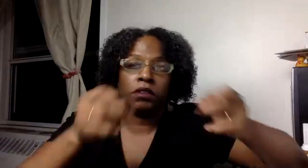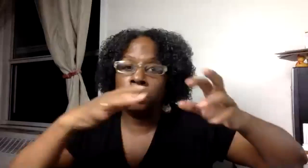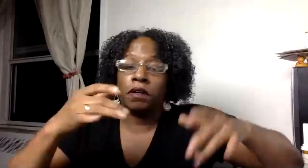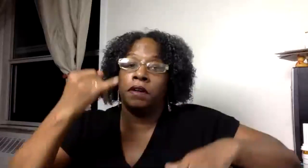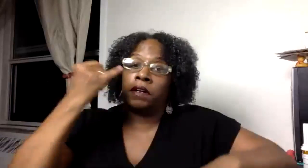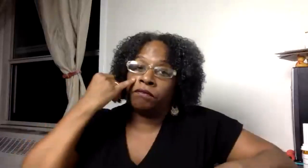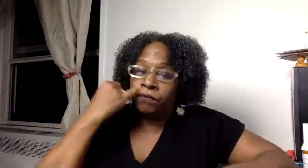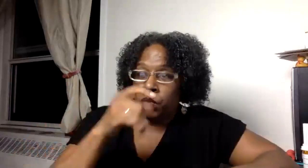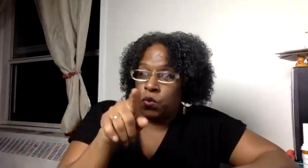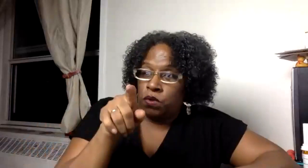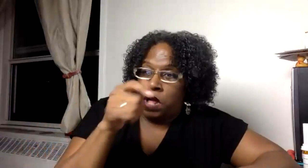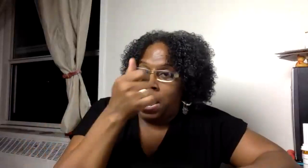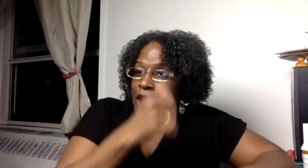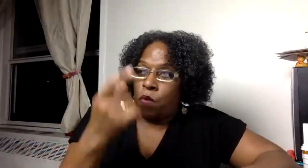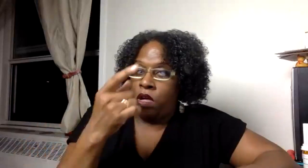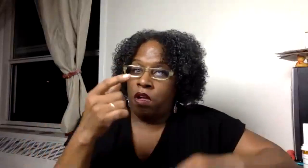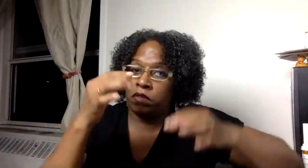disability, or you can see, or you're sighted.